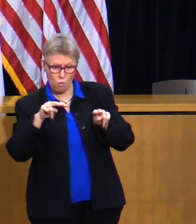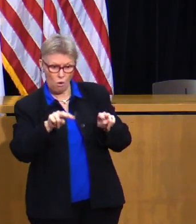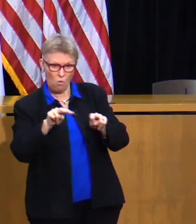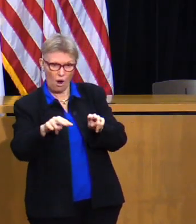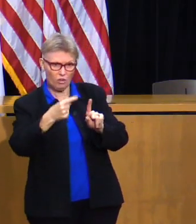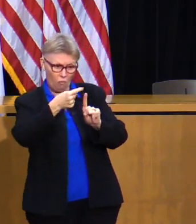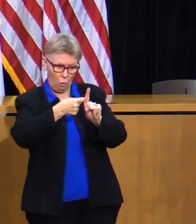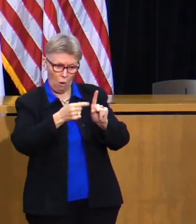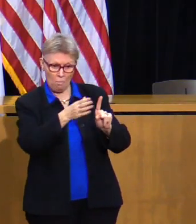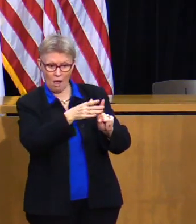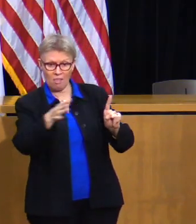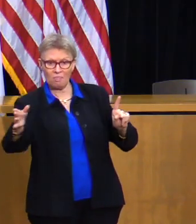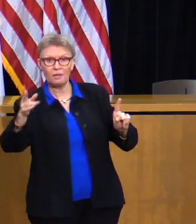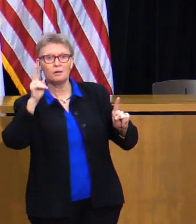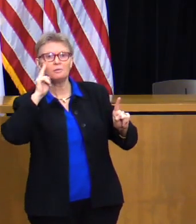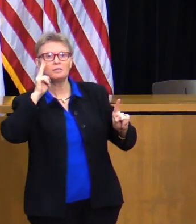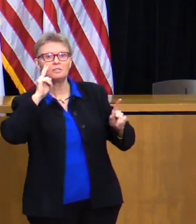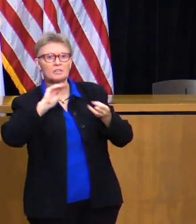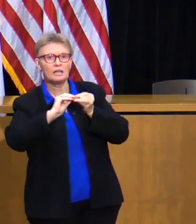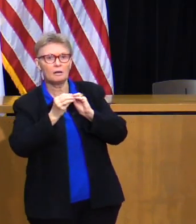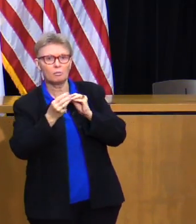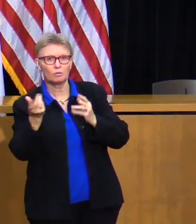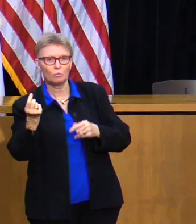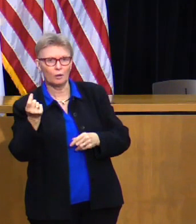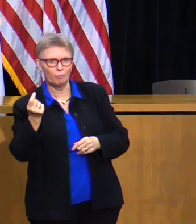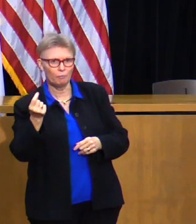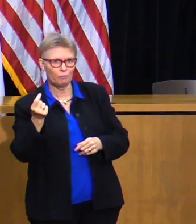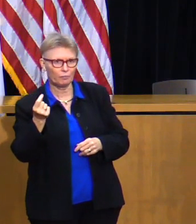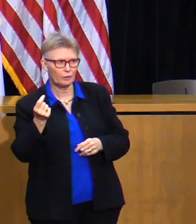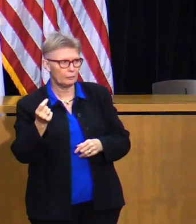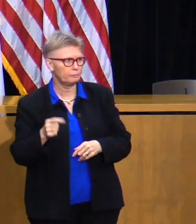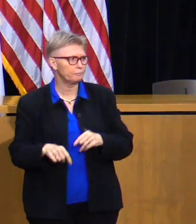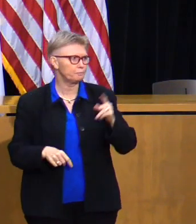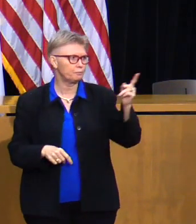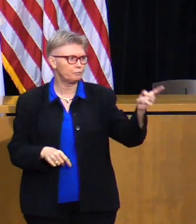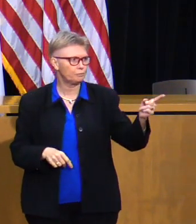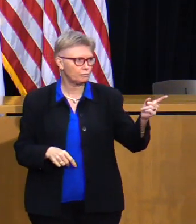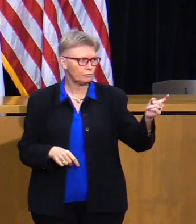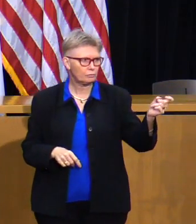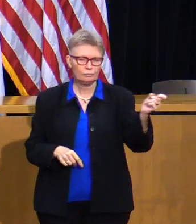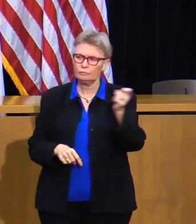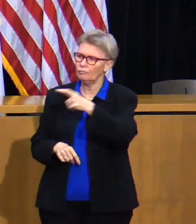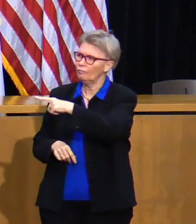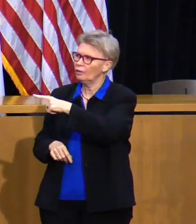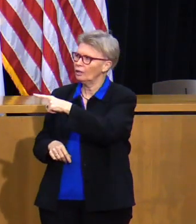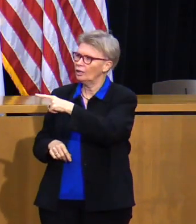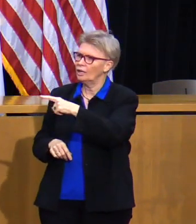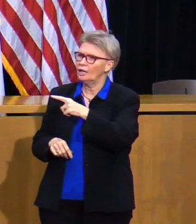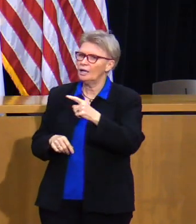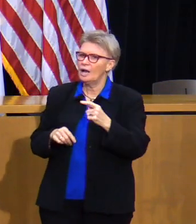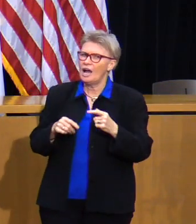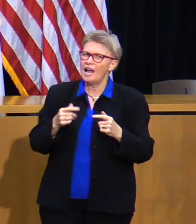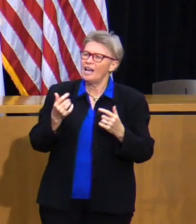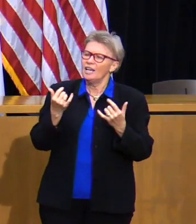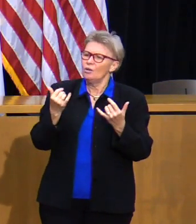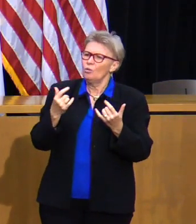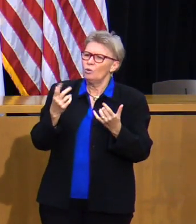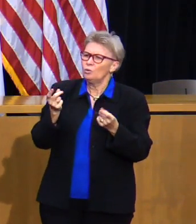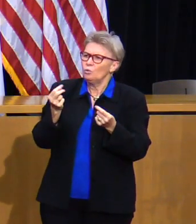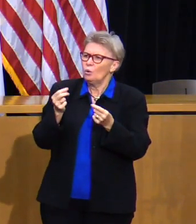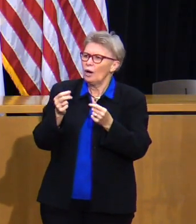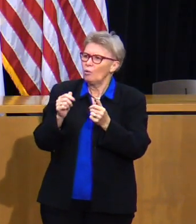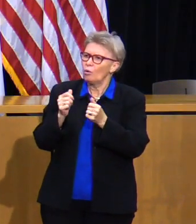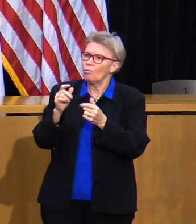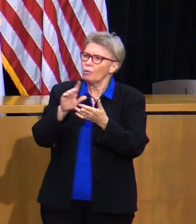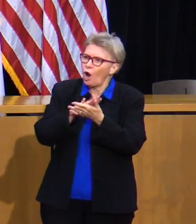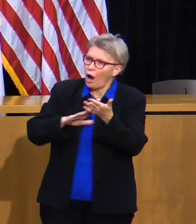that? College kids gather. I talked to a couple on the street today saying, well, maybe we'll do it, but most likely we'll